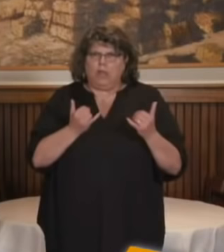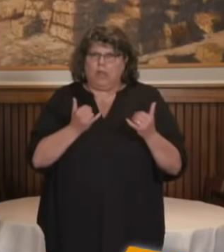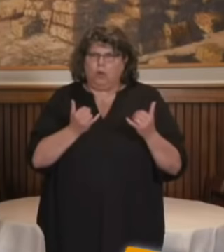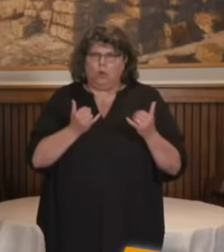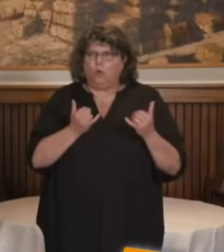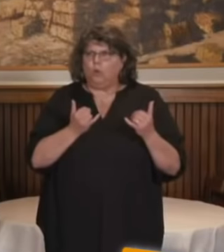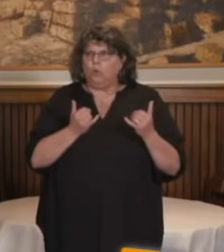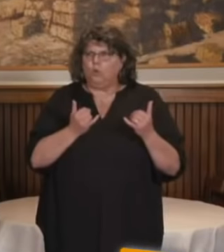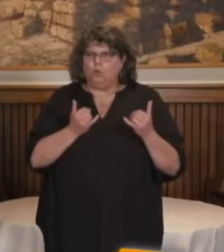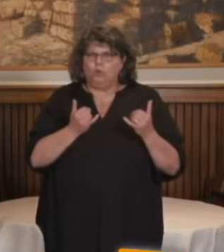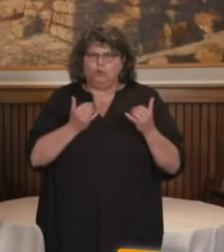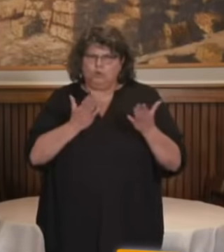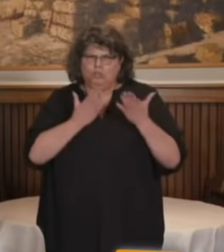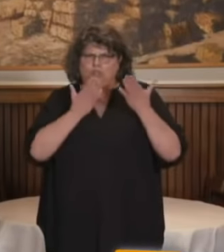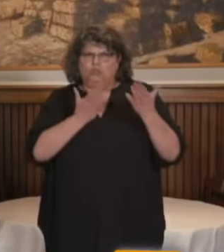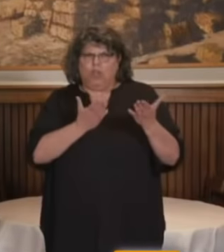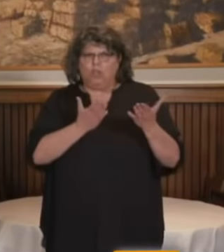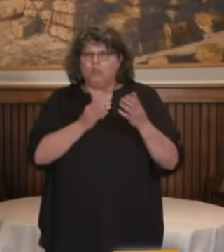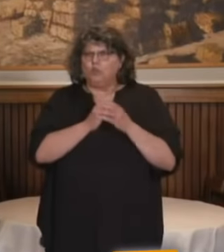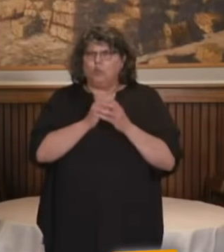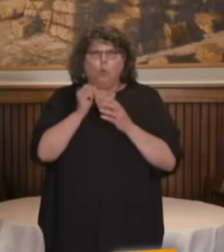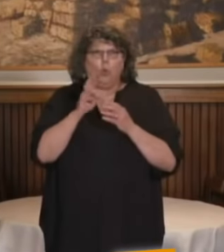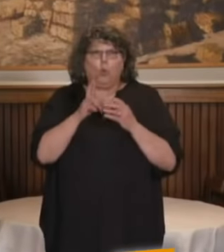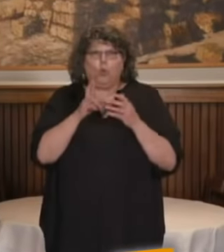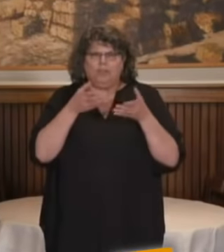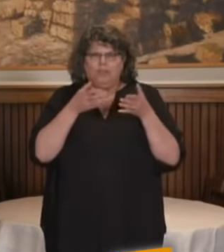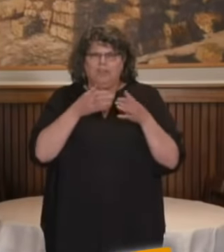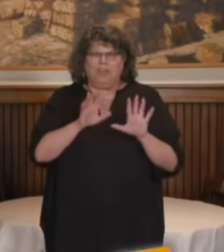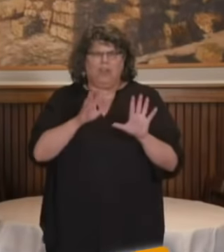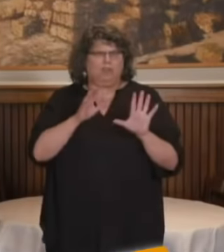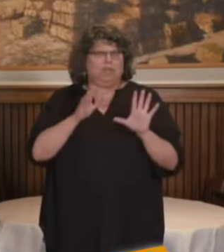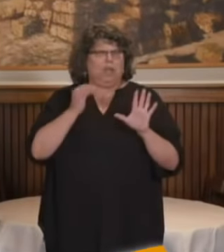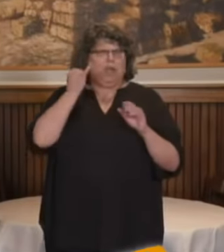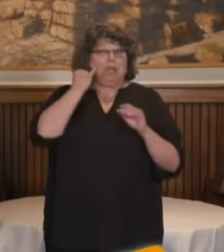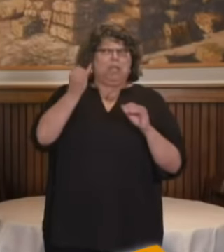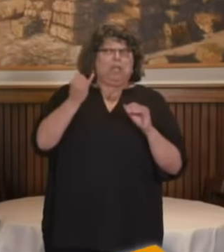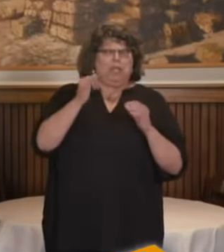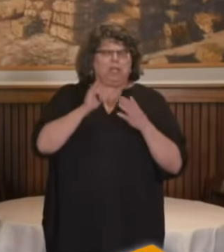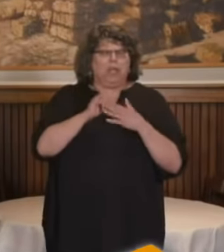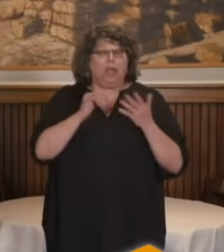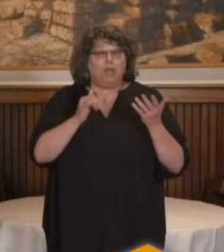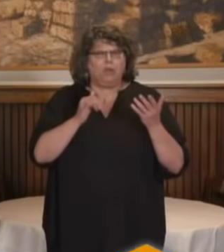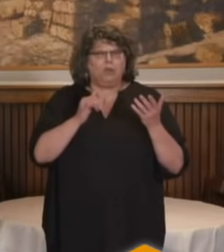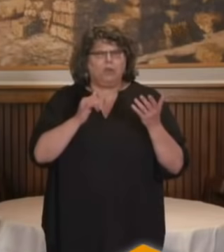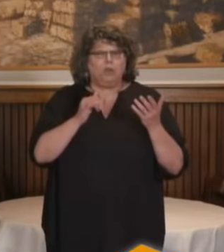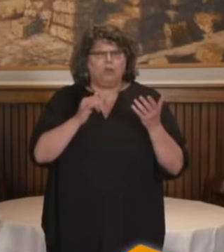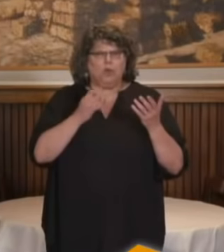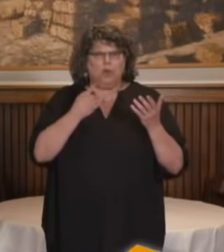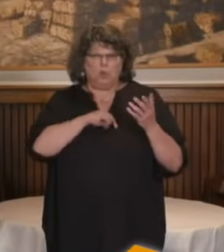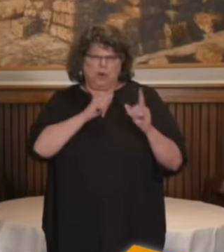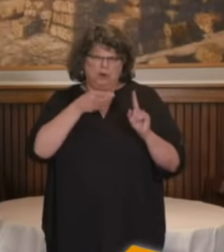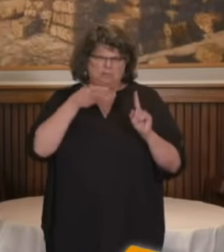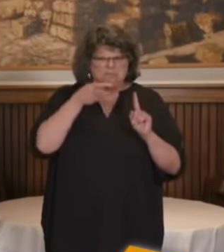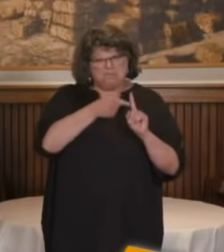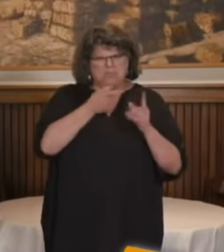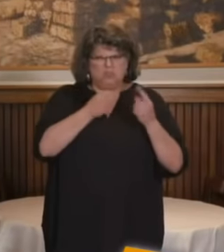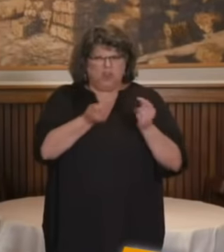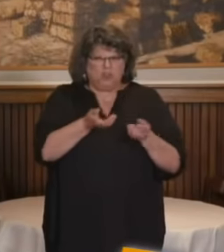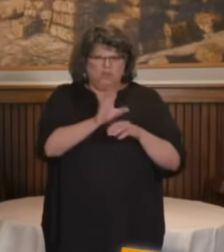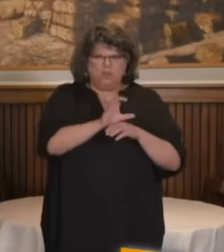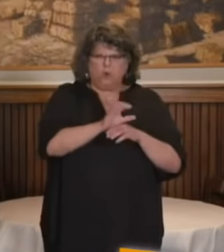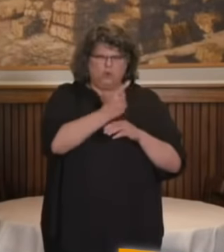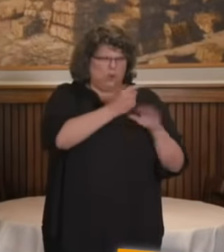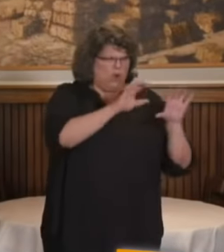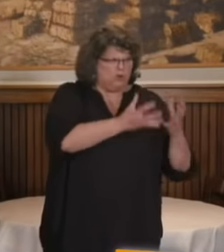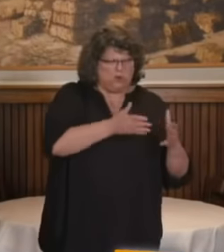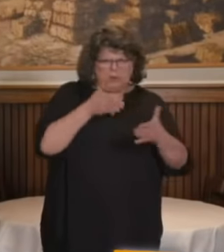to suggest or even to allow the implication that somehow we're pitting one group against another. The